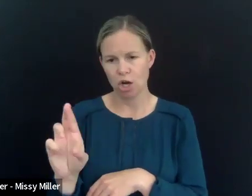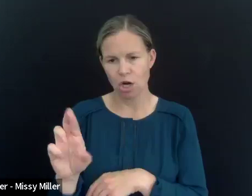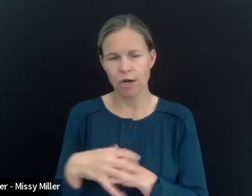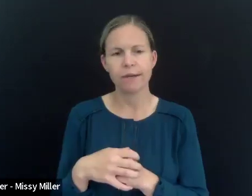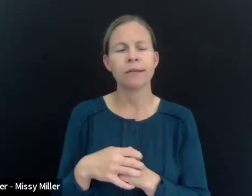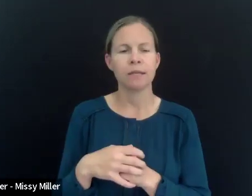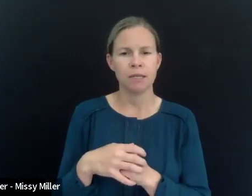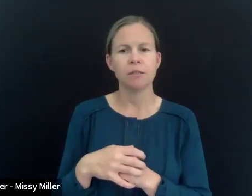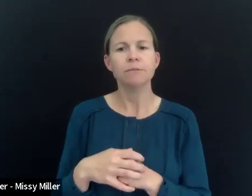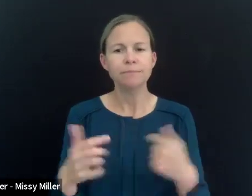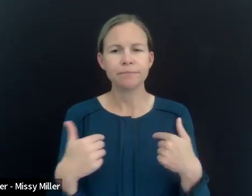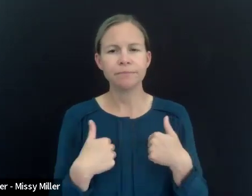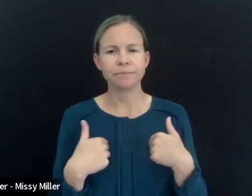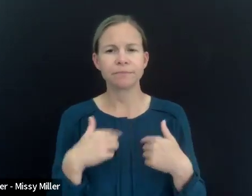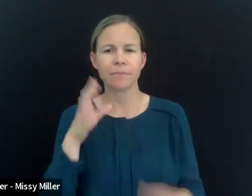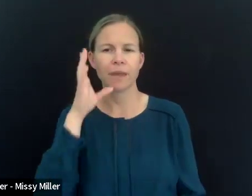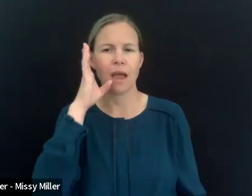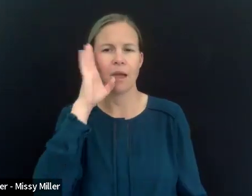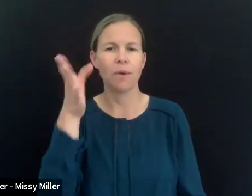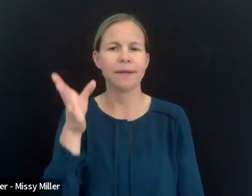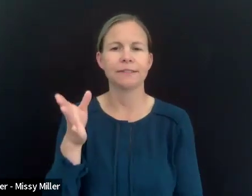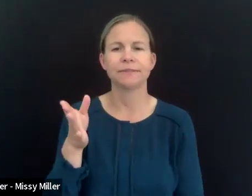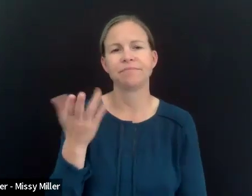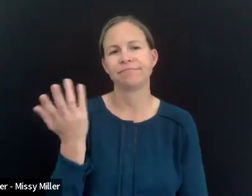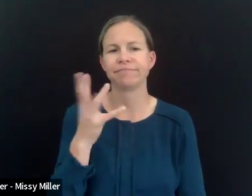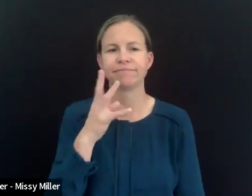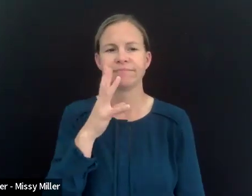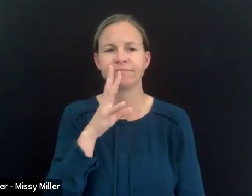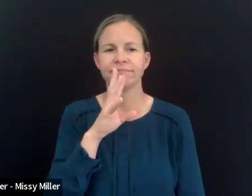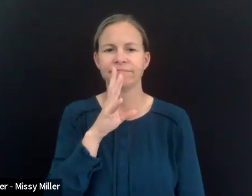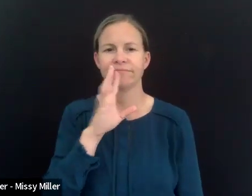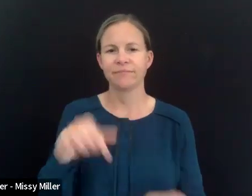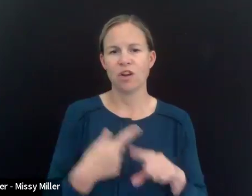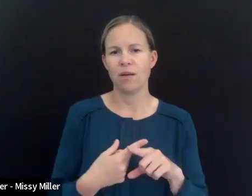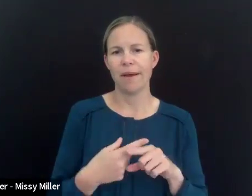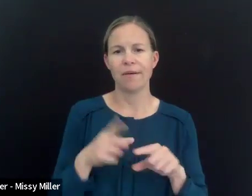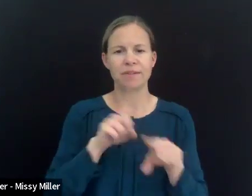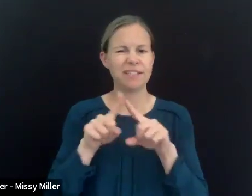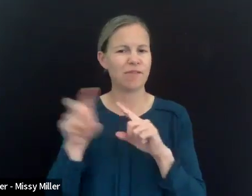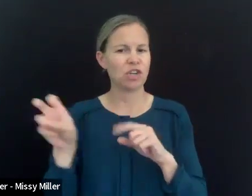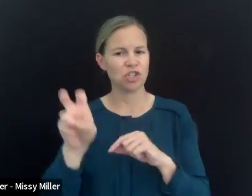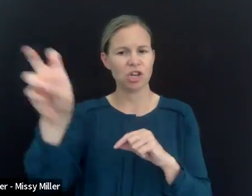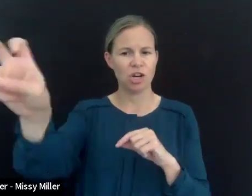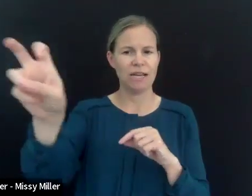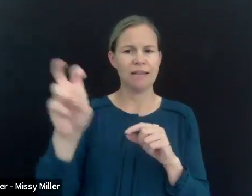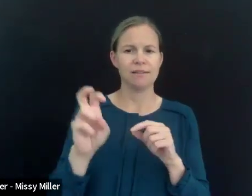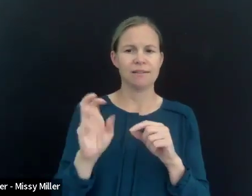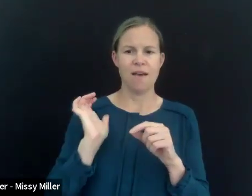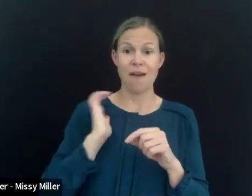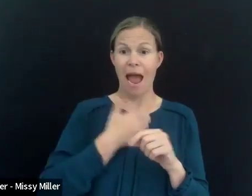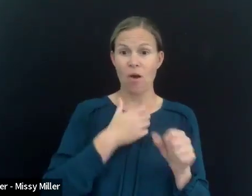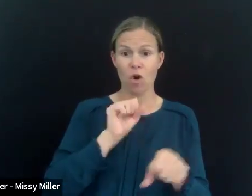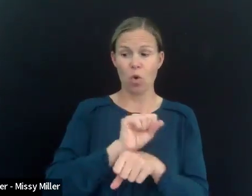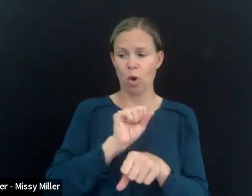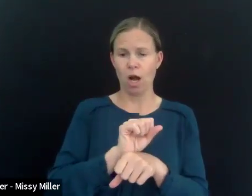more so talk about Bima May's journey into the work that we've been doing